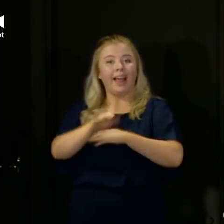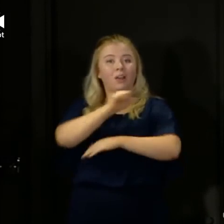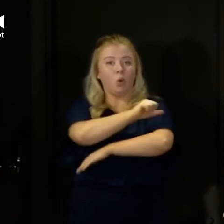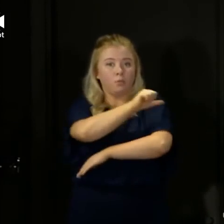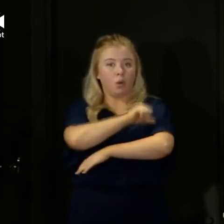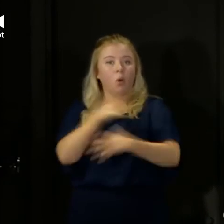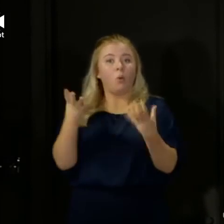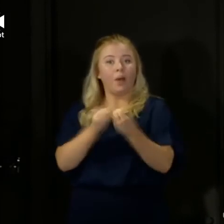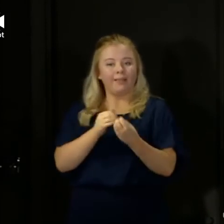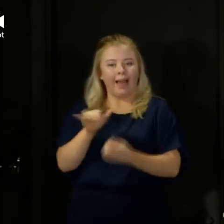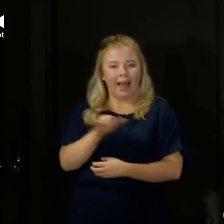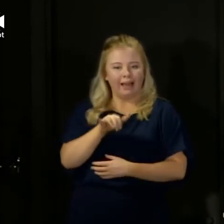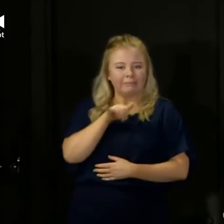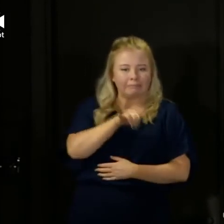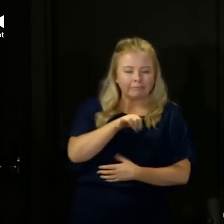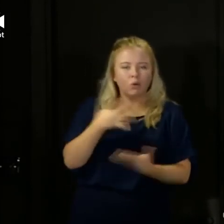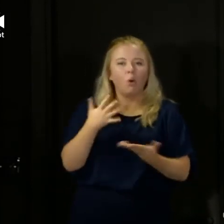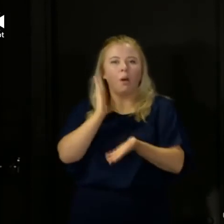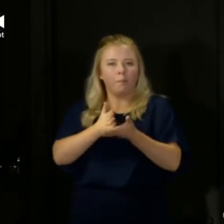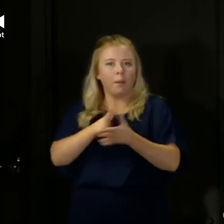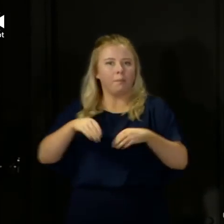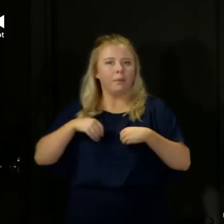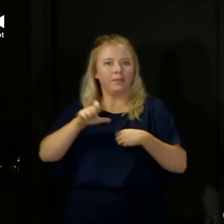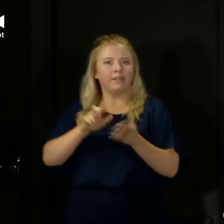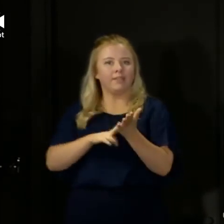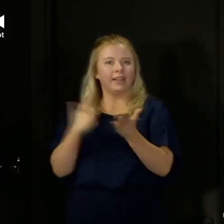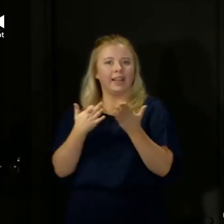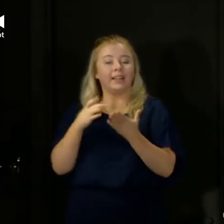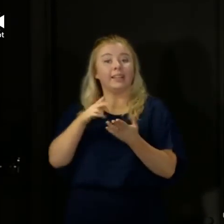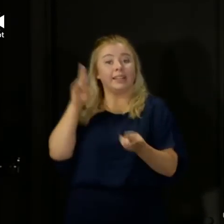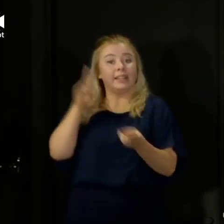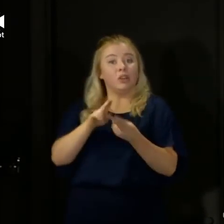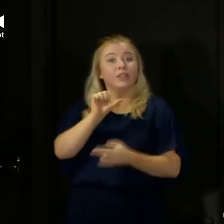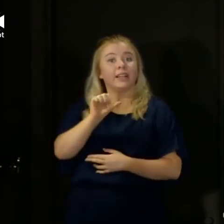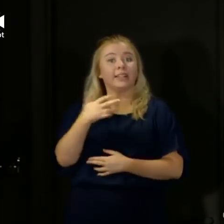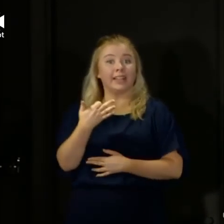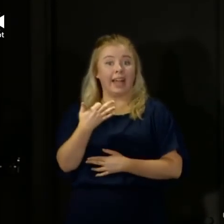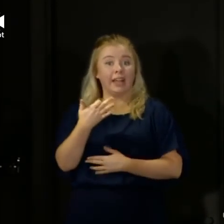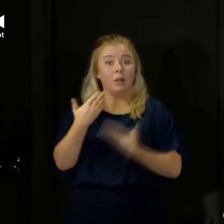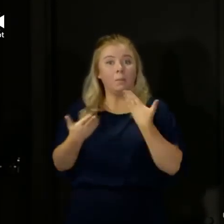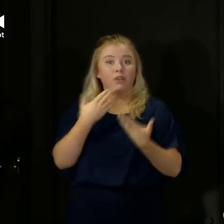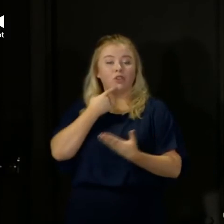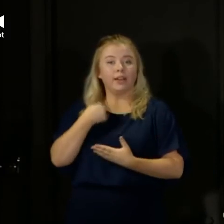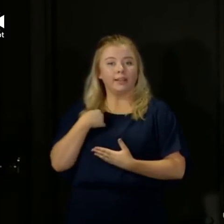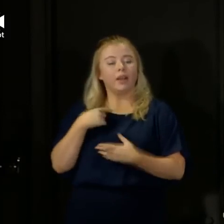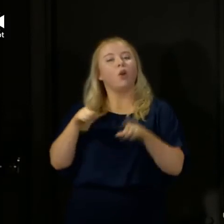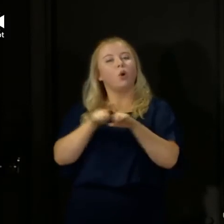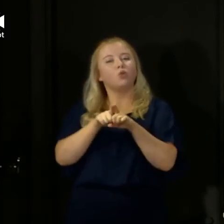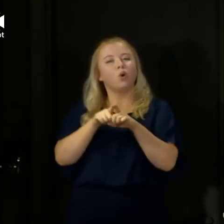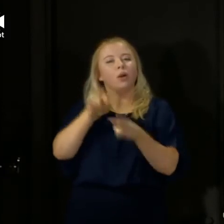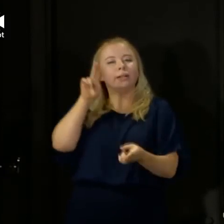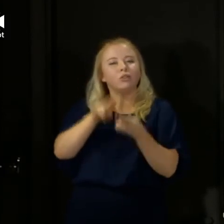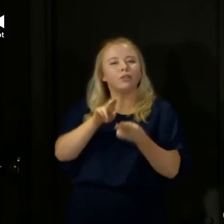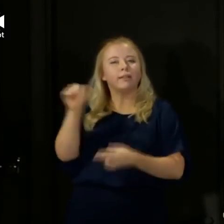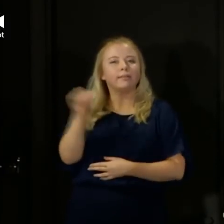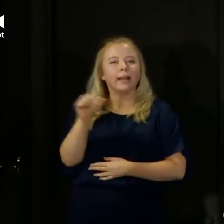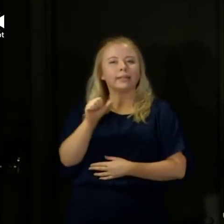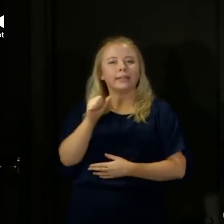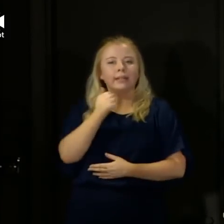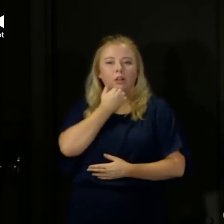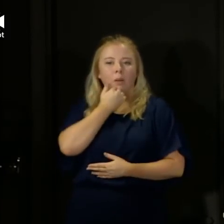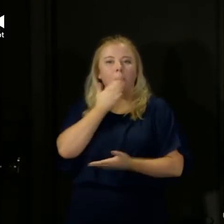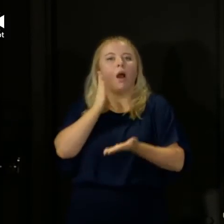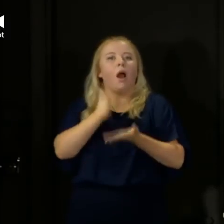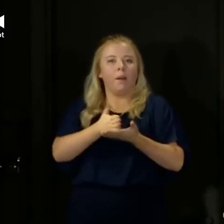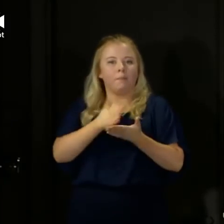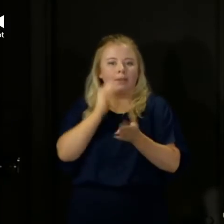COVID-19. That represents a total decrease of 69 from yesterday, including a decrease of 16 in the number of confirmed